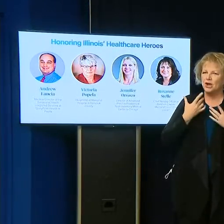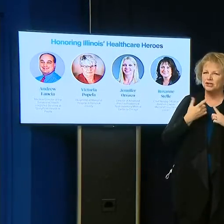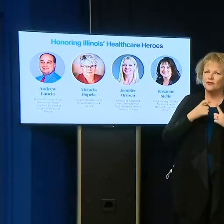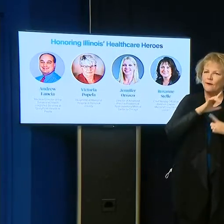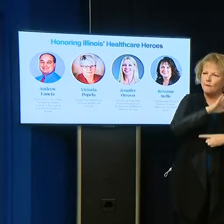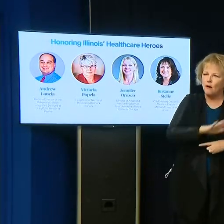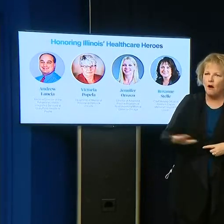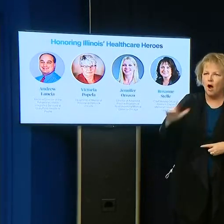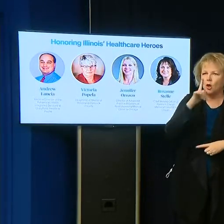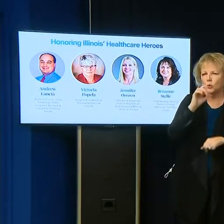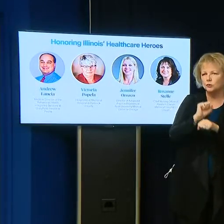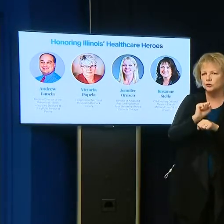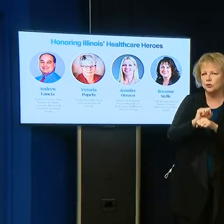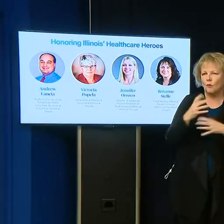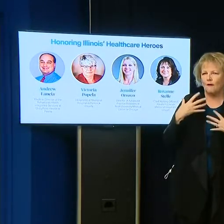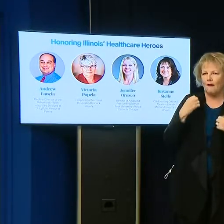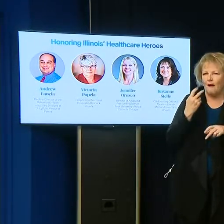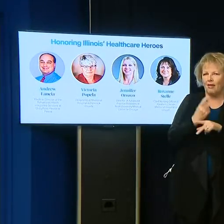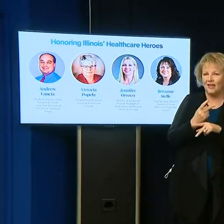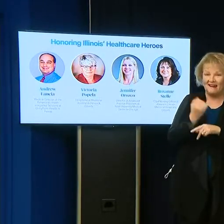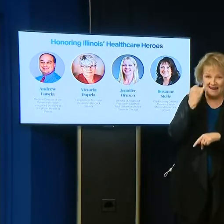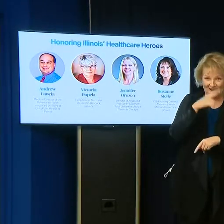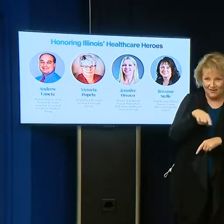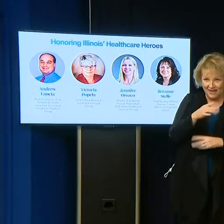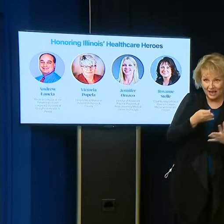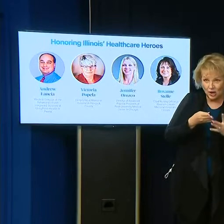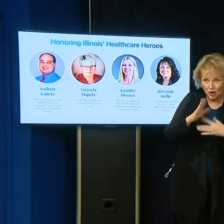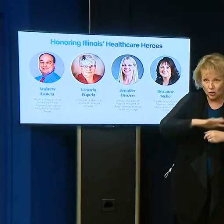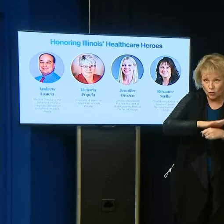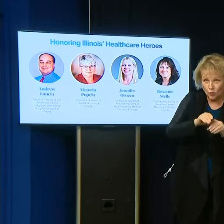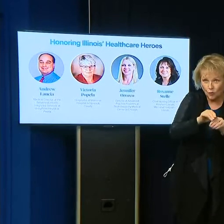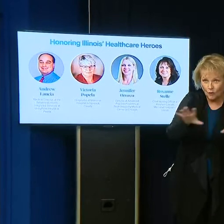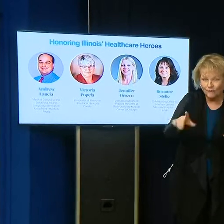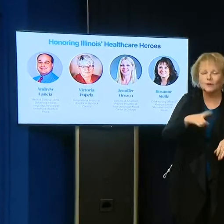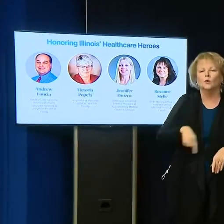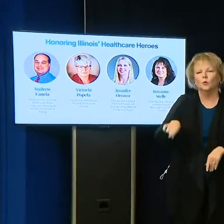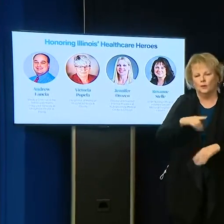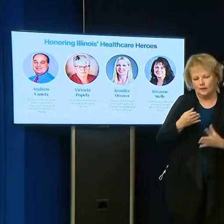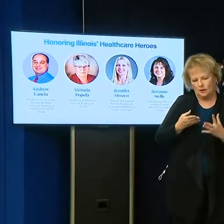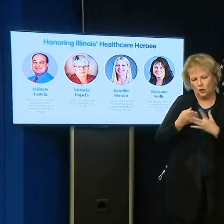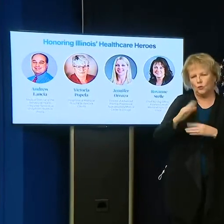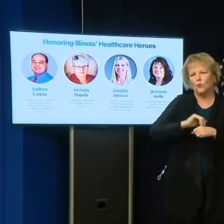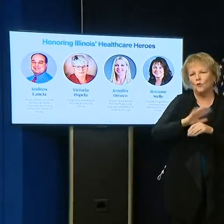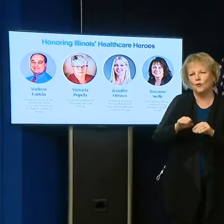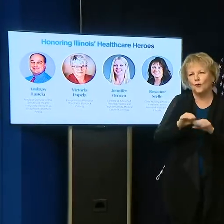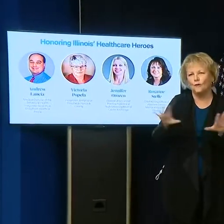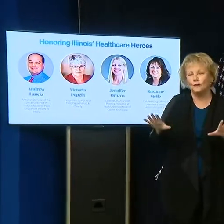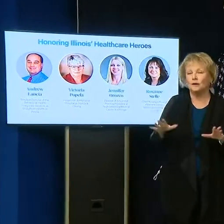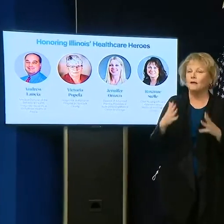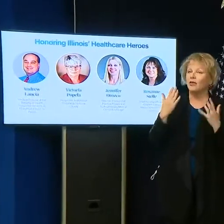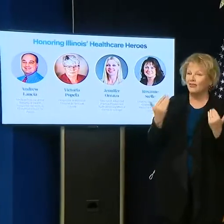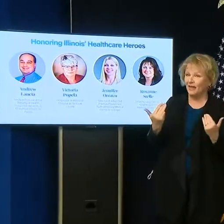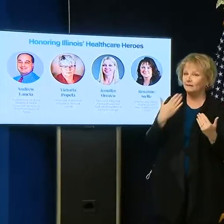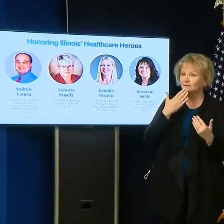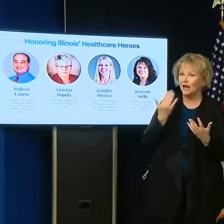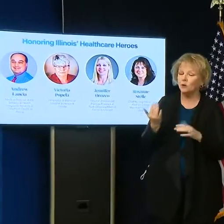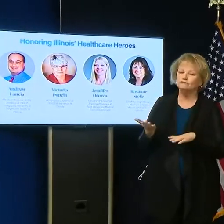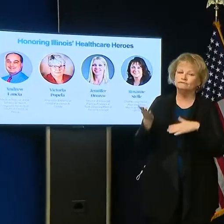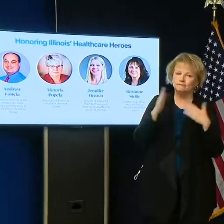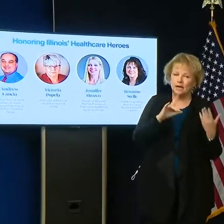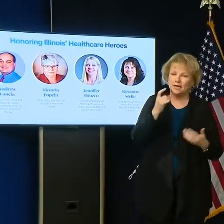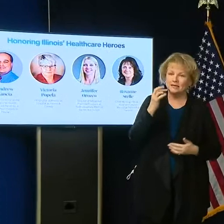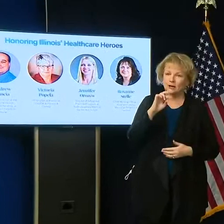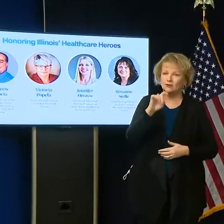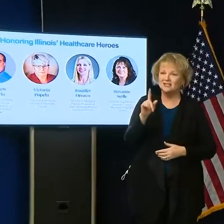healthcare heroes. If they can get through this, we can too. So thank you, and now I'd like to turn it over to Dr. Zike